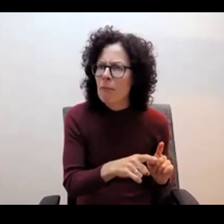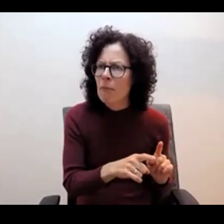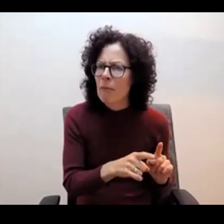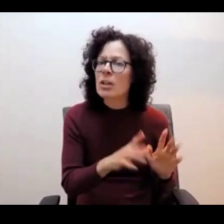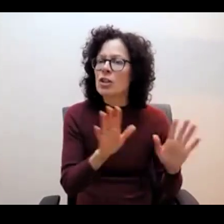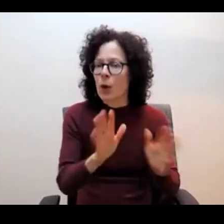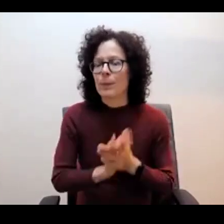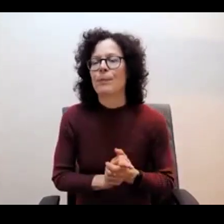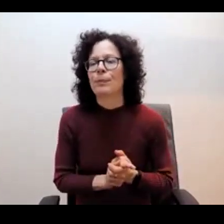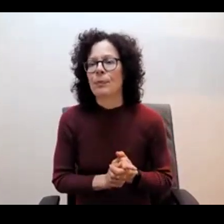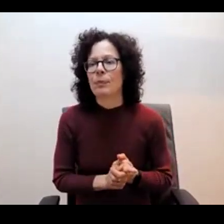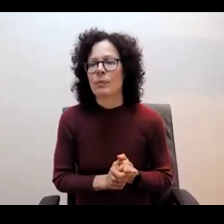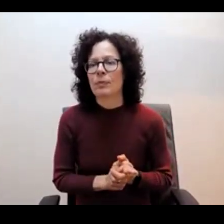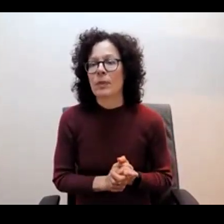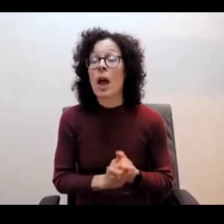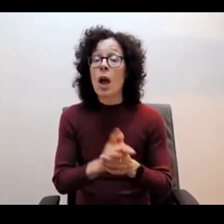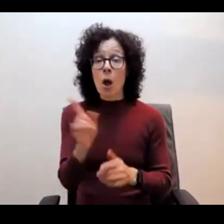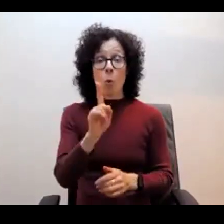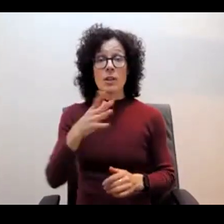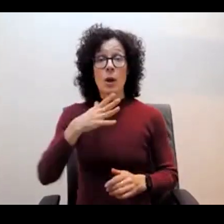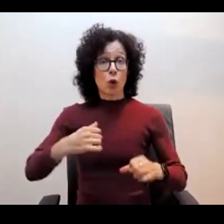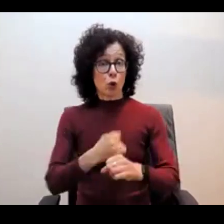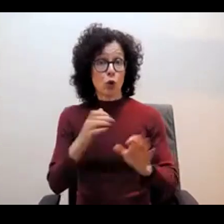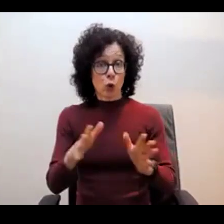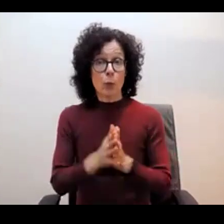So what I'd like you to do is